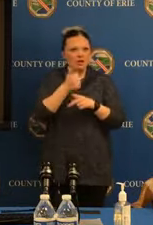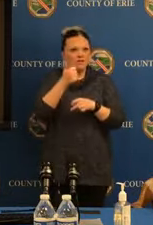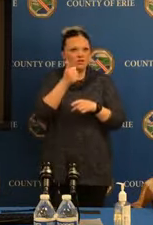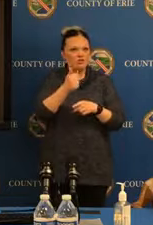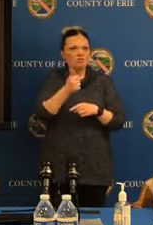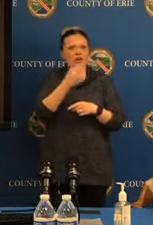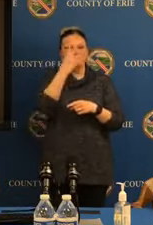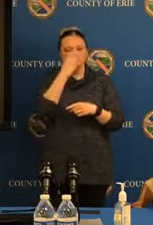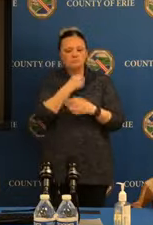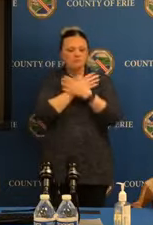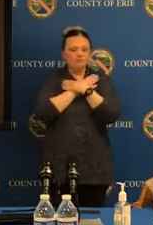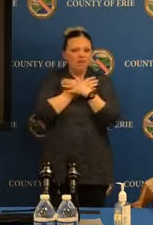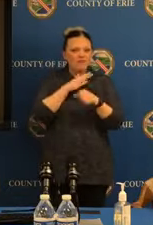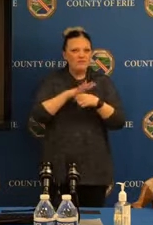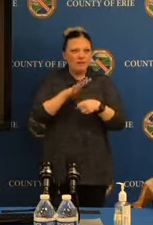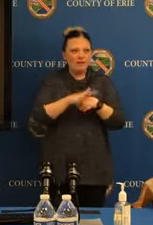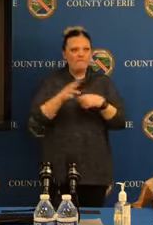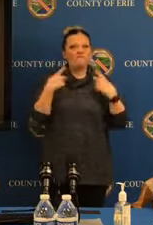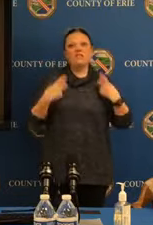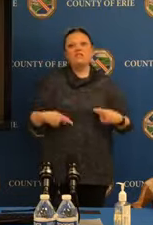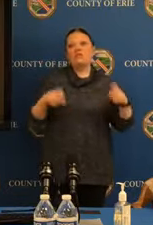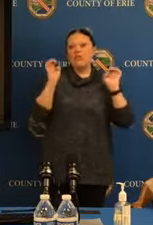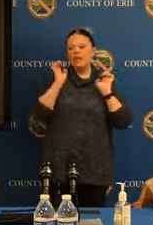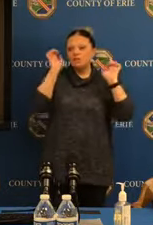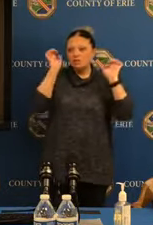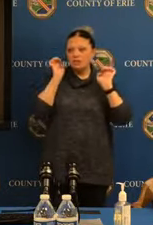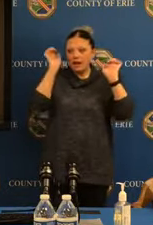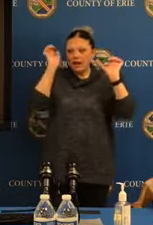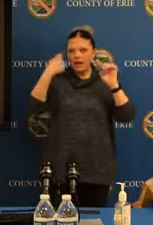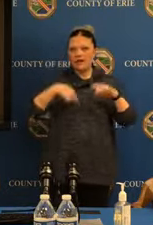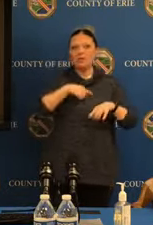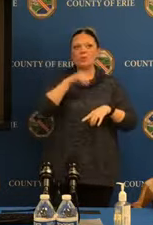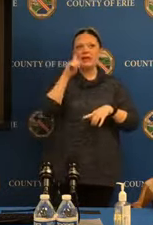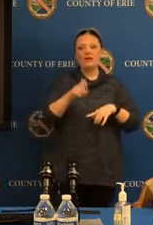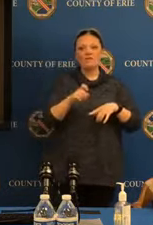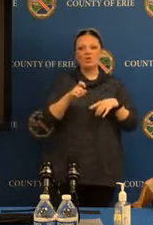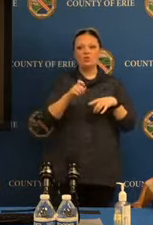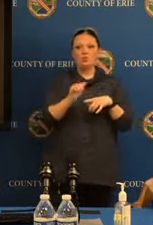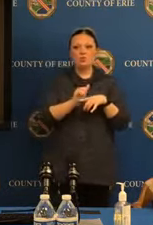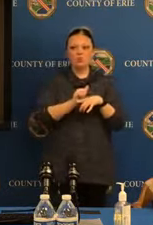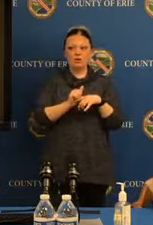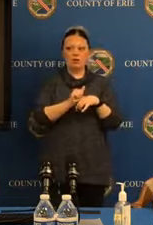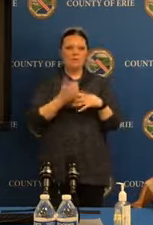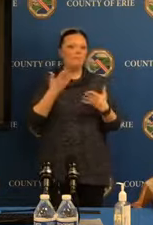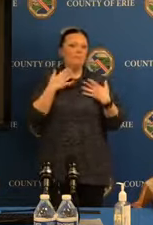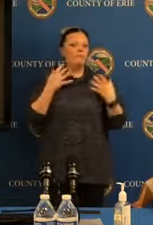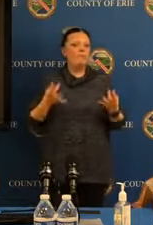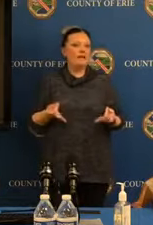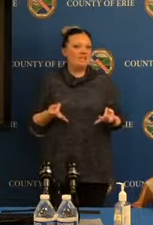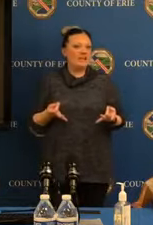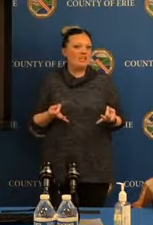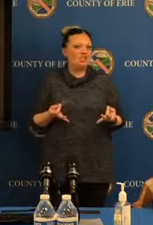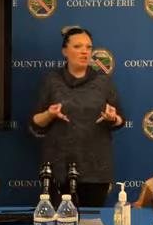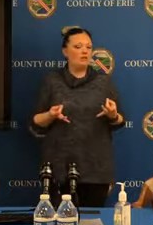rest. We have to get some physical exercise. We need to practice meditation if